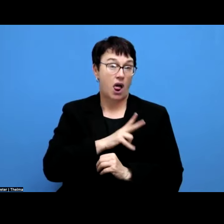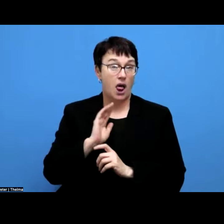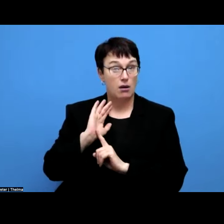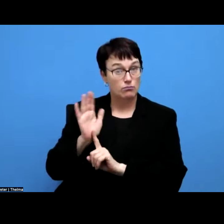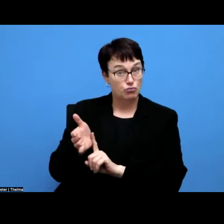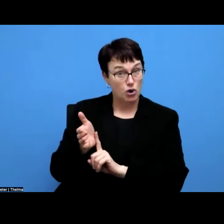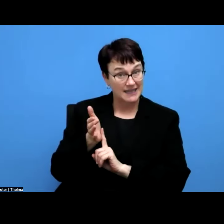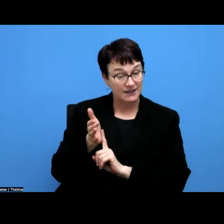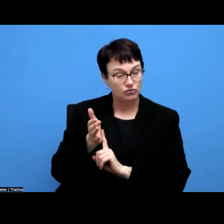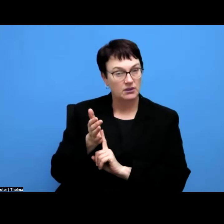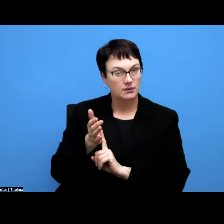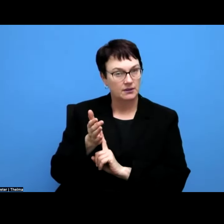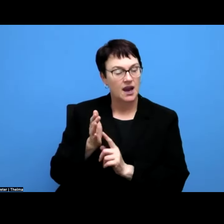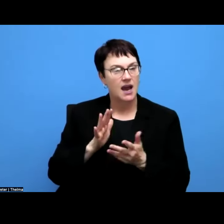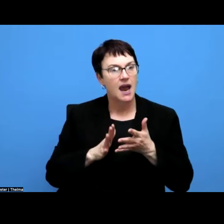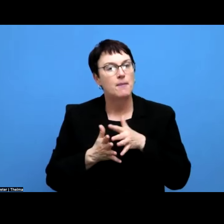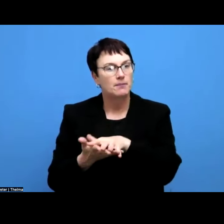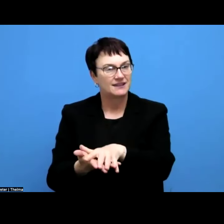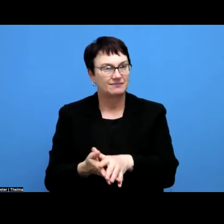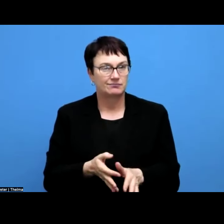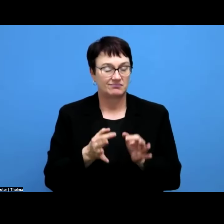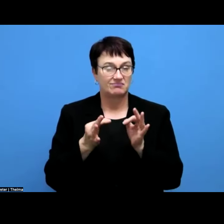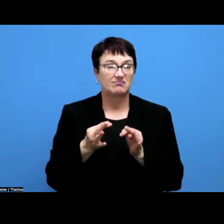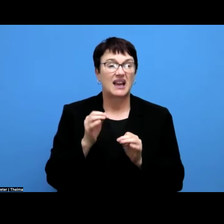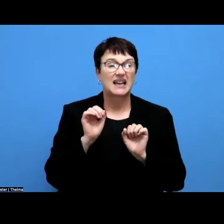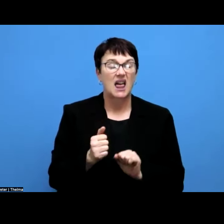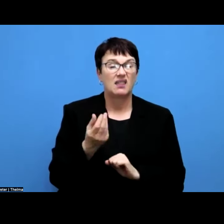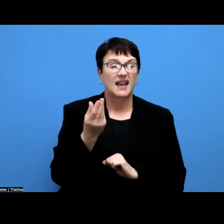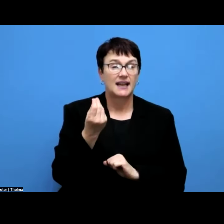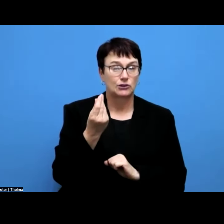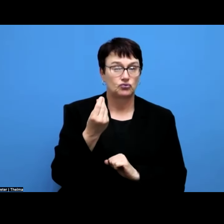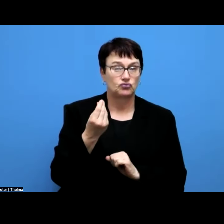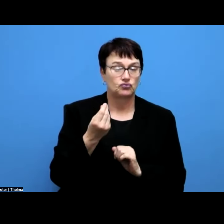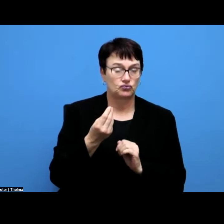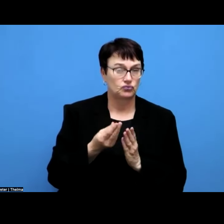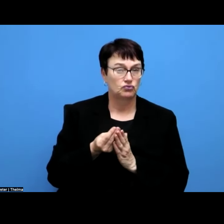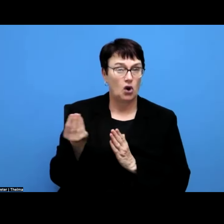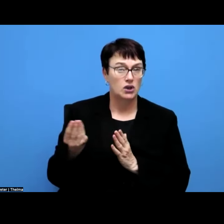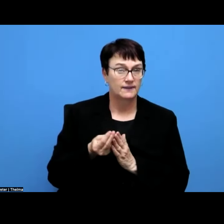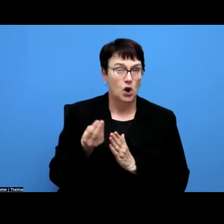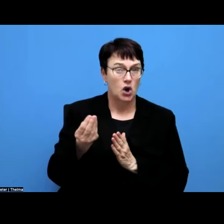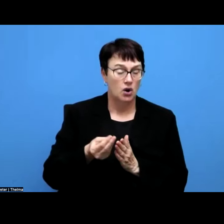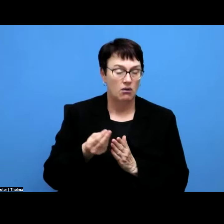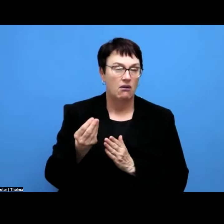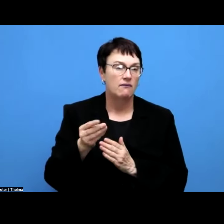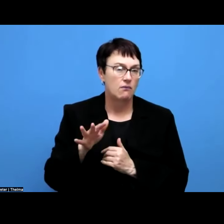that offers cash transfers to vulnerable population like persons with